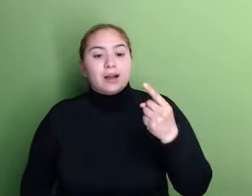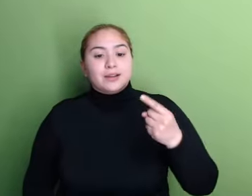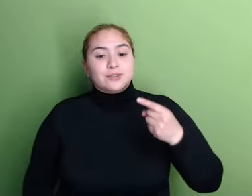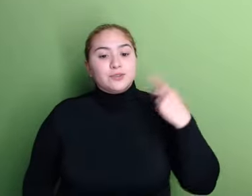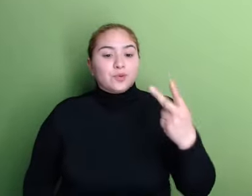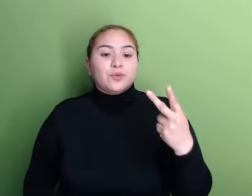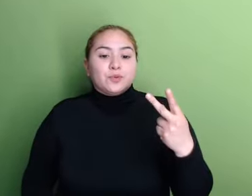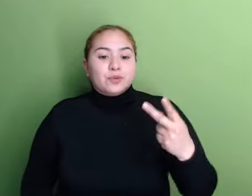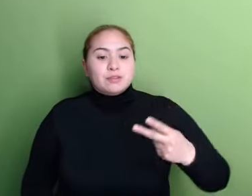1, 2, 3.